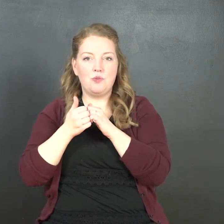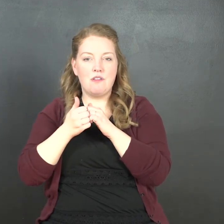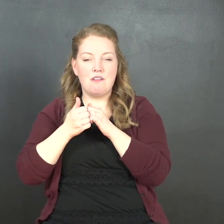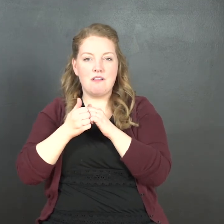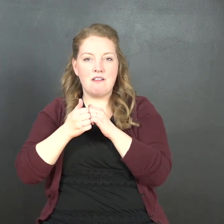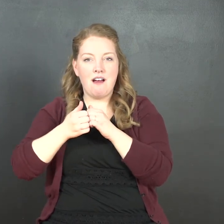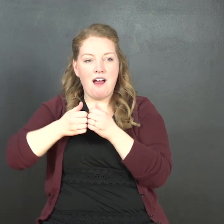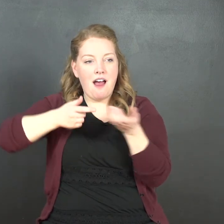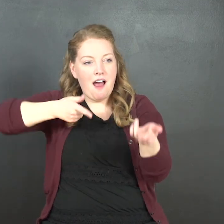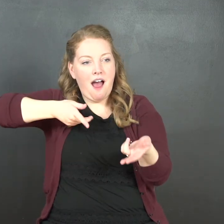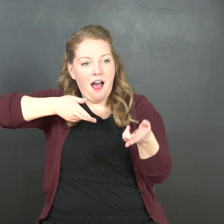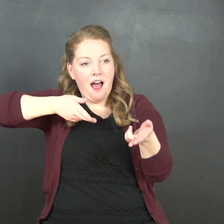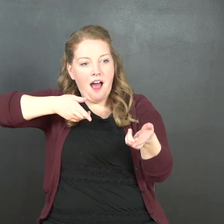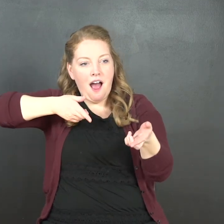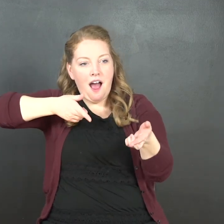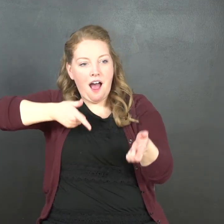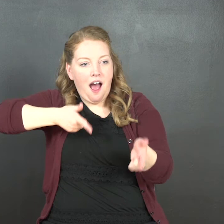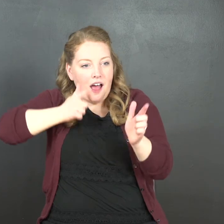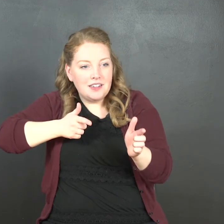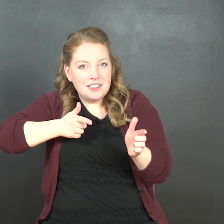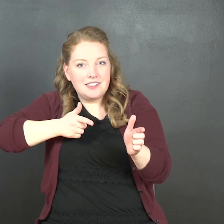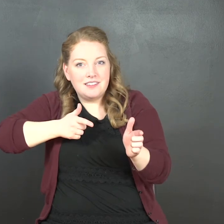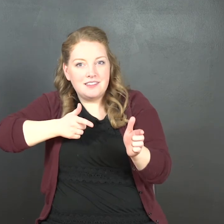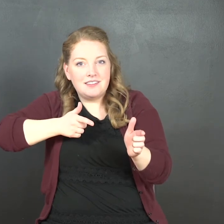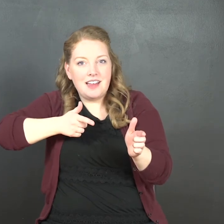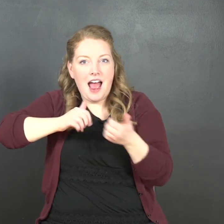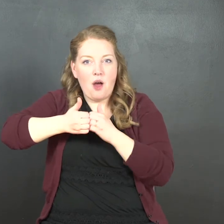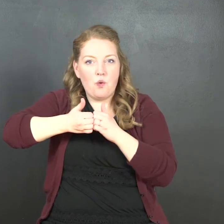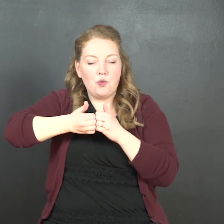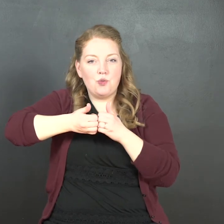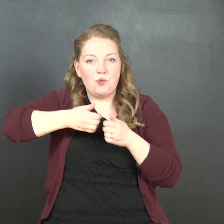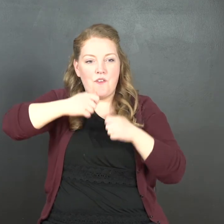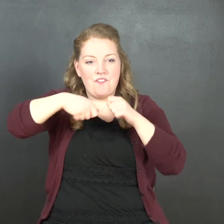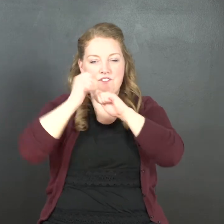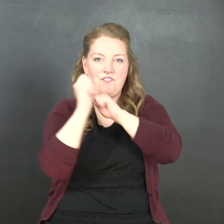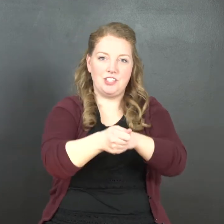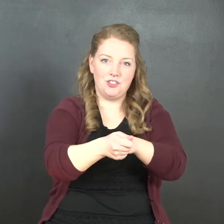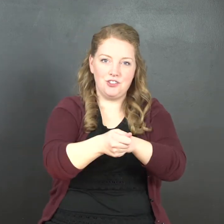to fish. My papaw was a baseball guy.